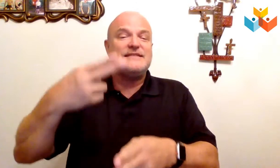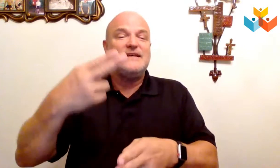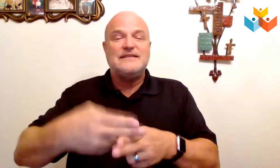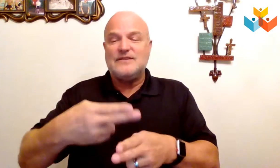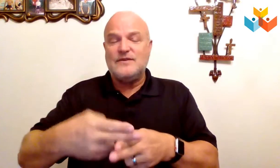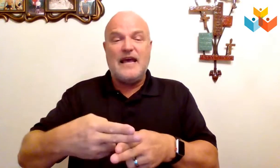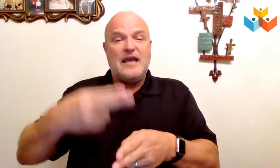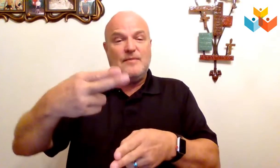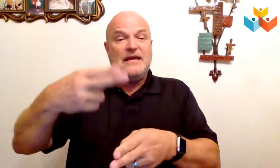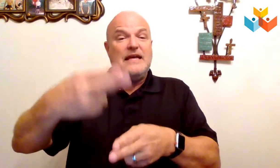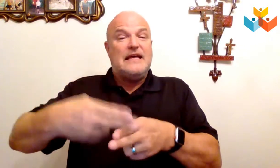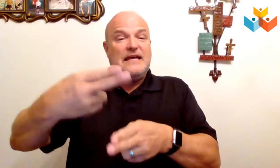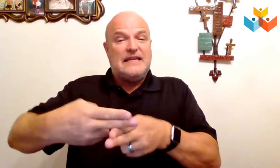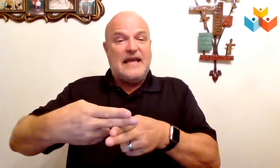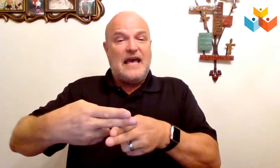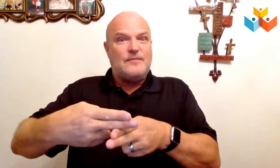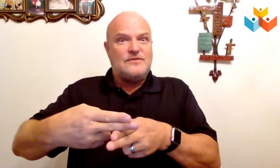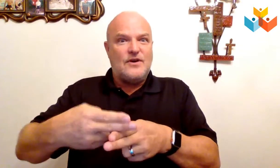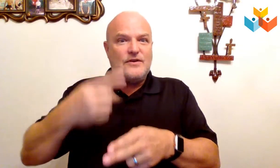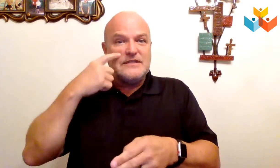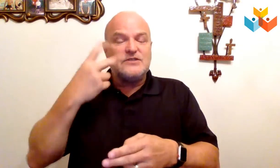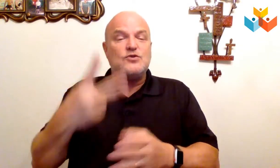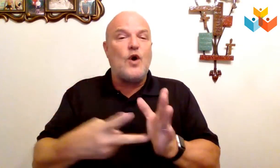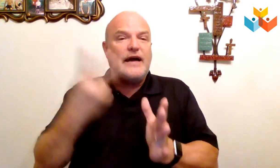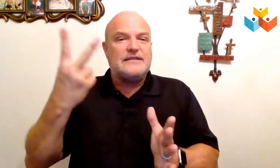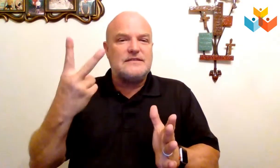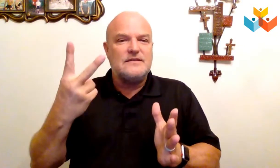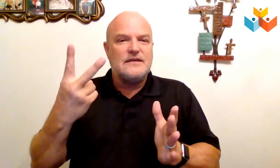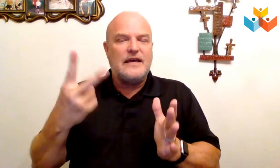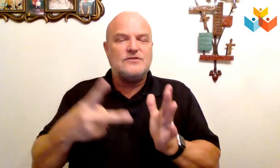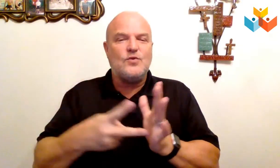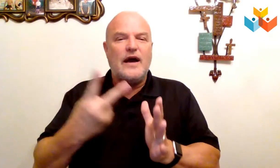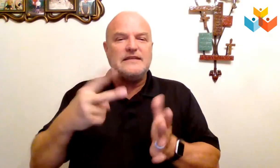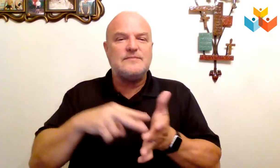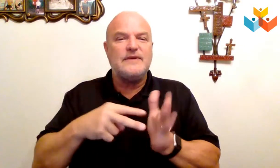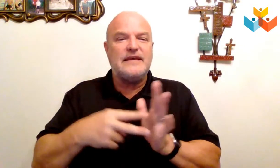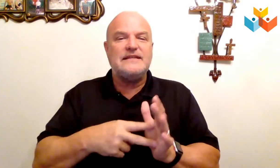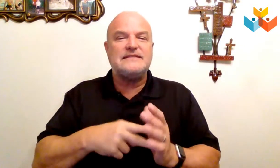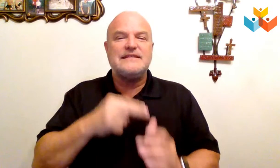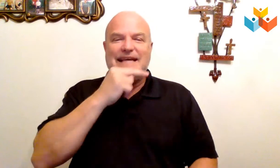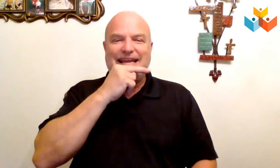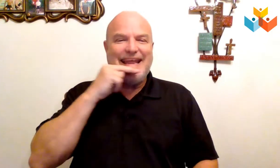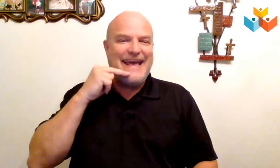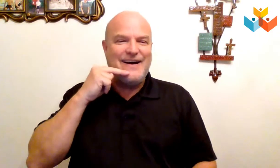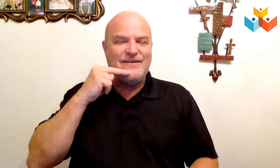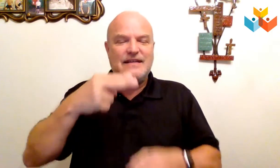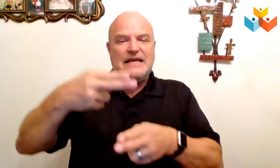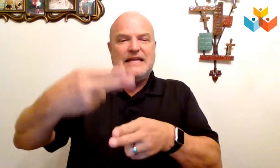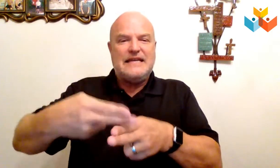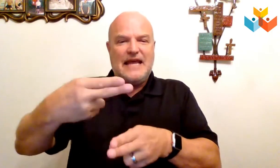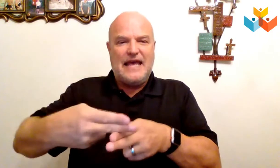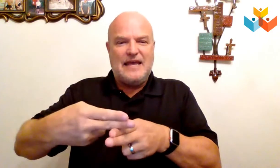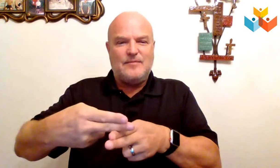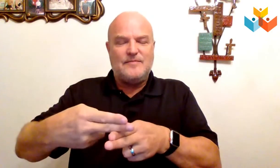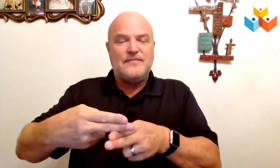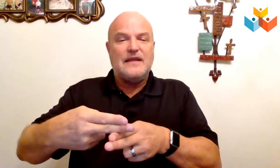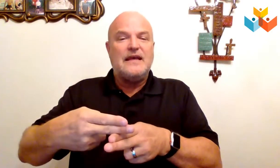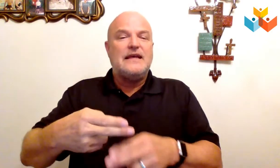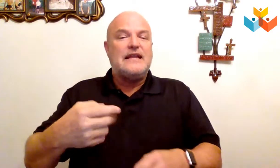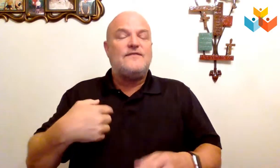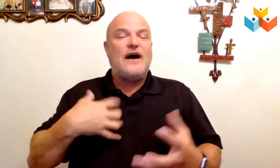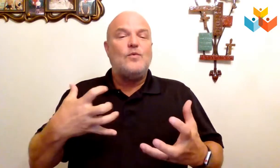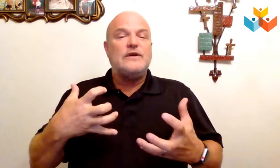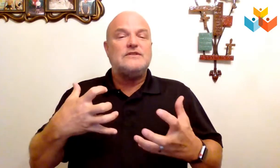what the sign for name was. So name. Name. Do you notice it's twice? And twice means